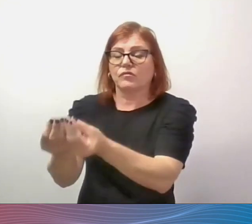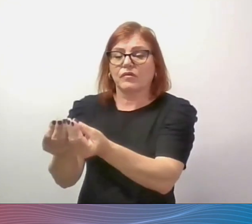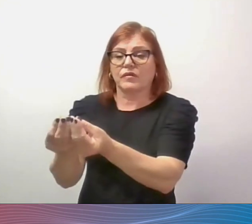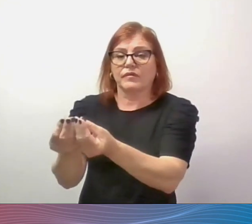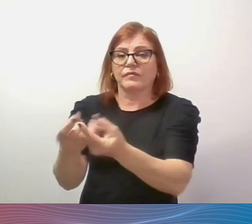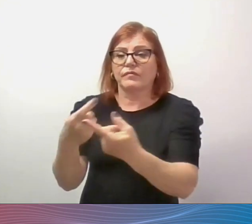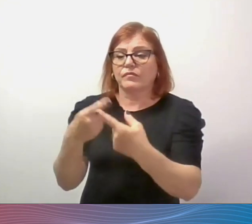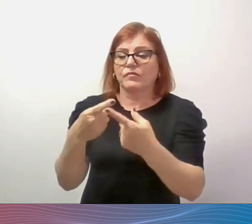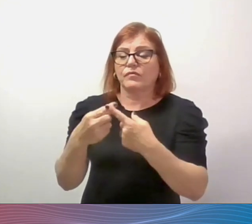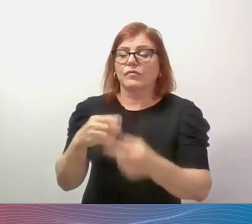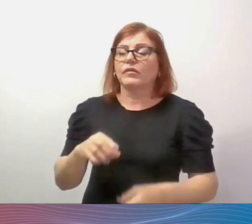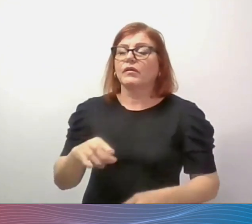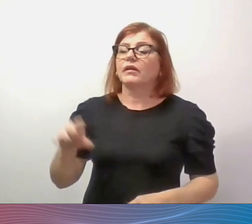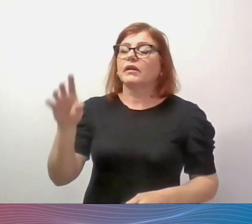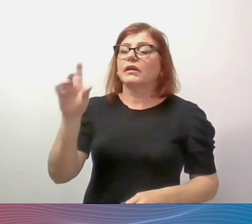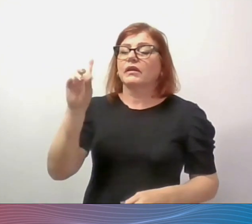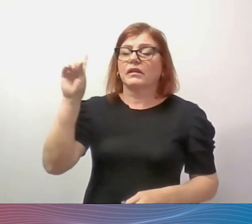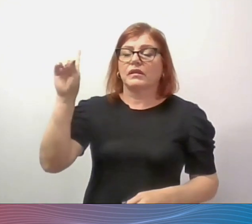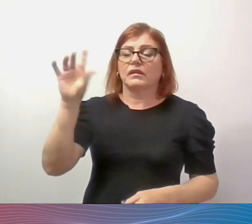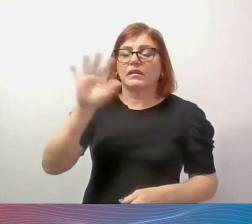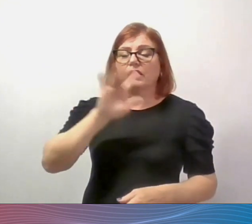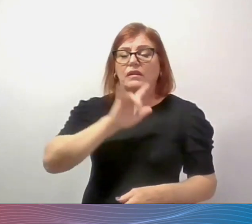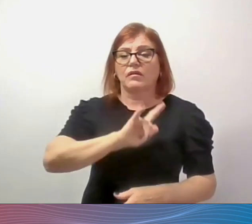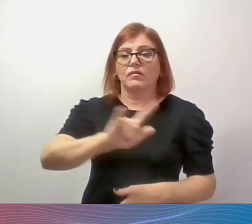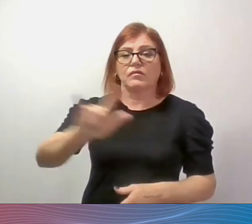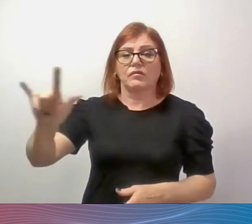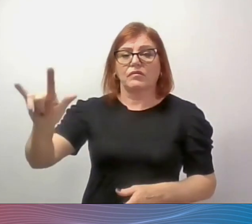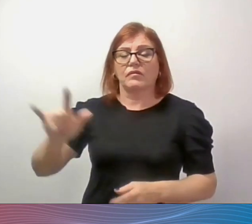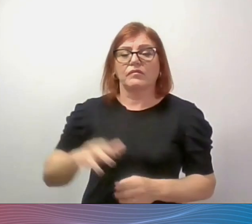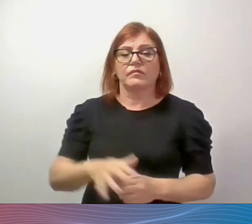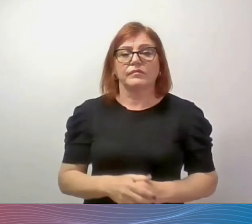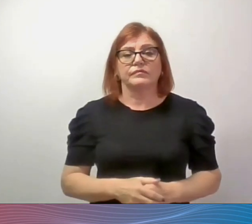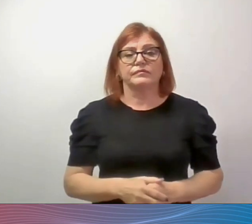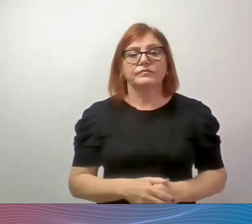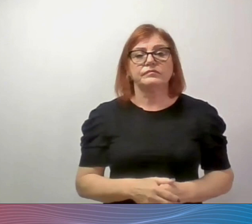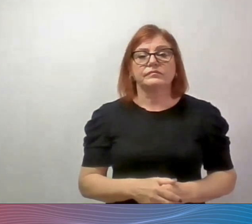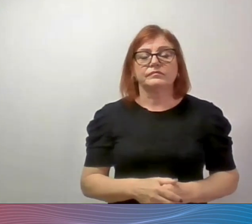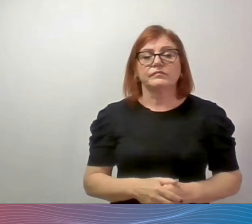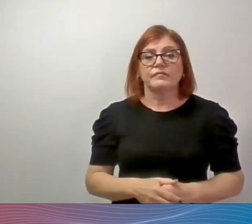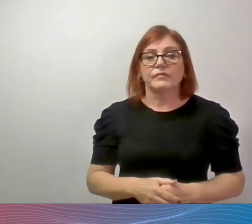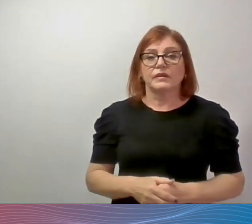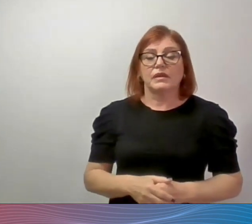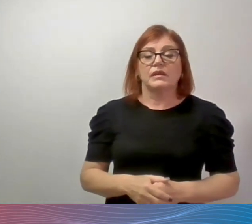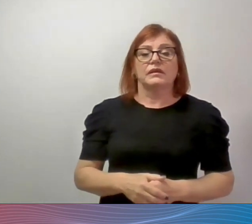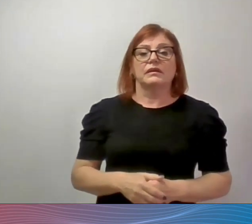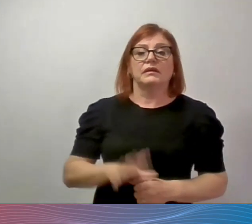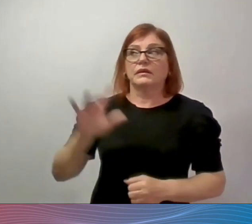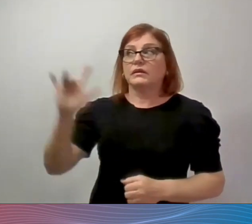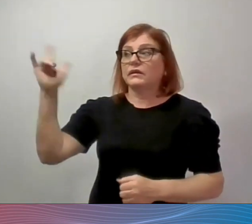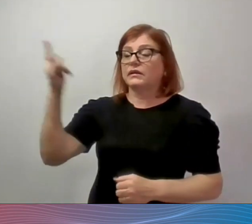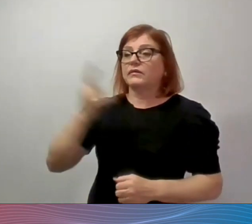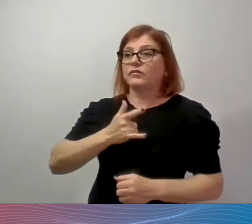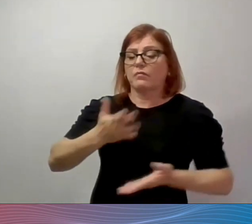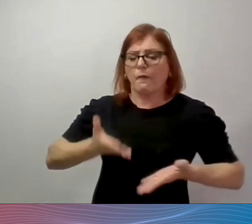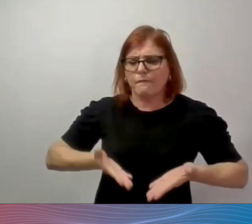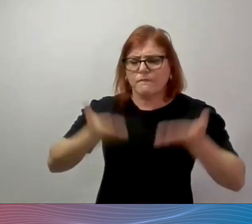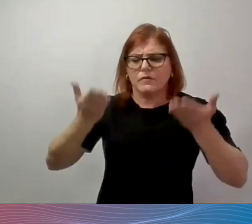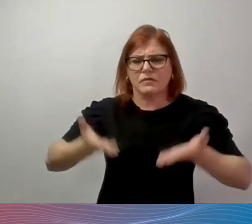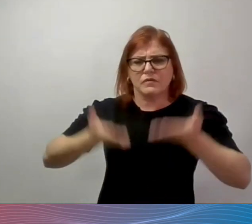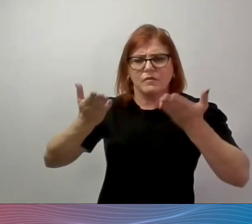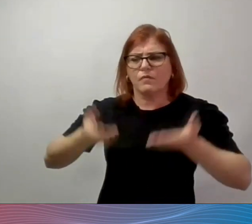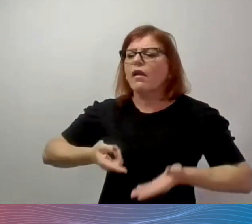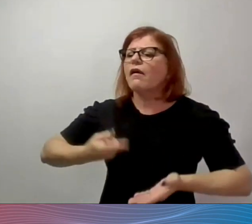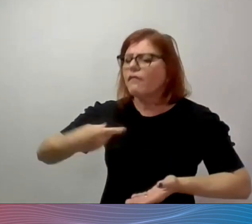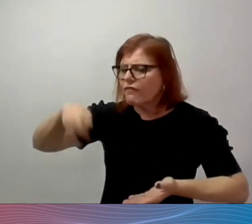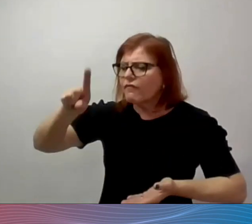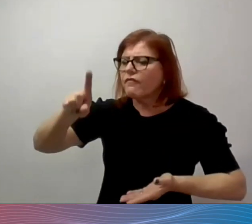amou. Because God loved us. E o amor de Deus nos estimula a fazer isso. And the love of God stimulates us to